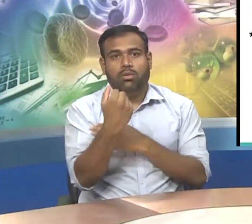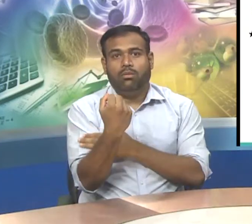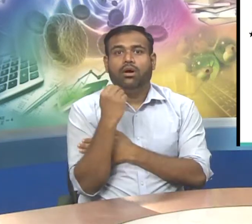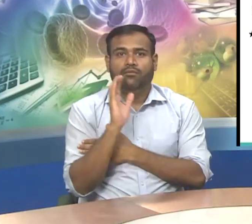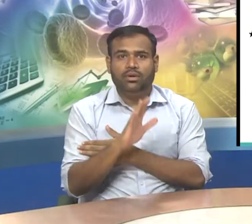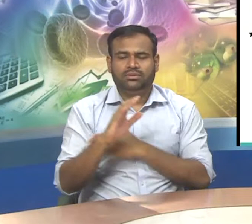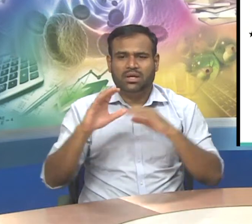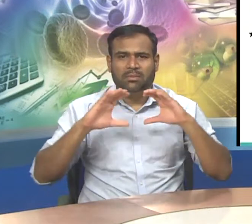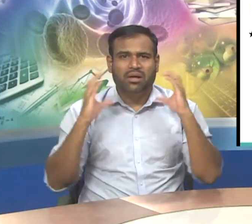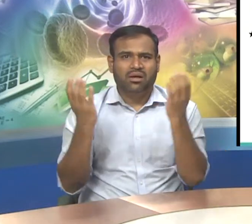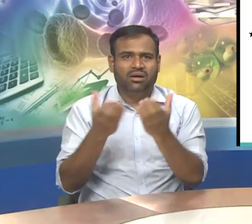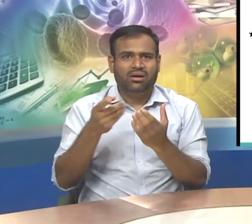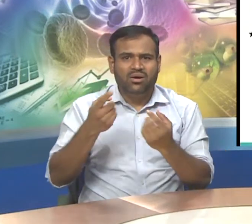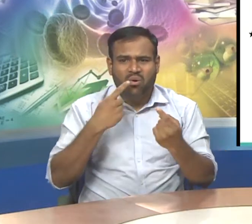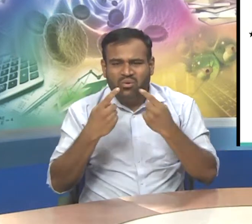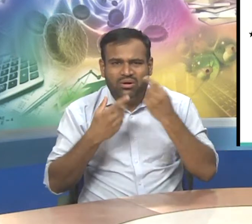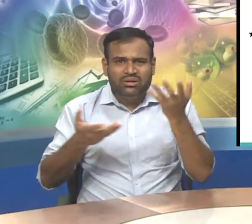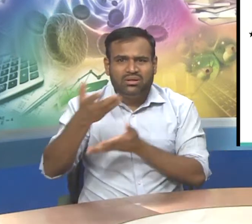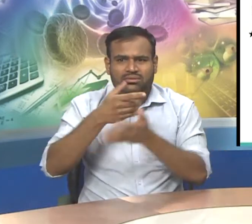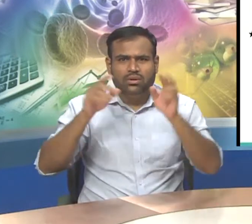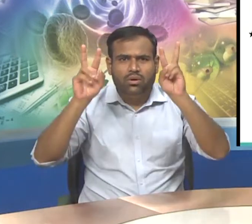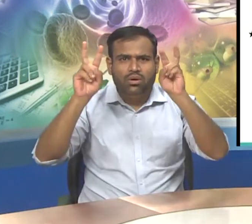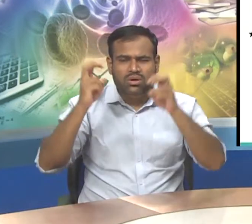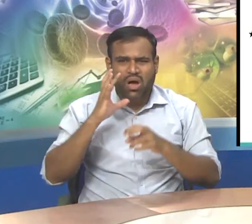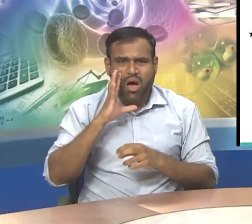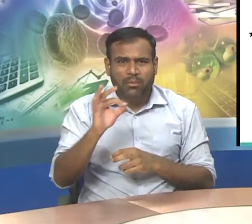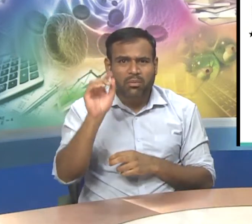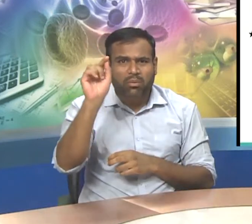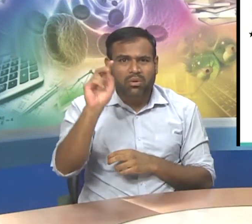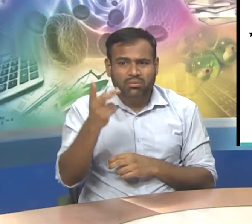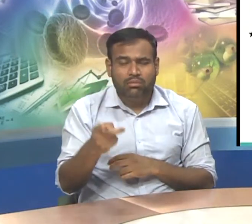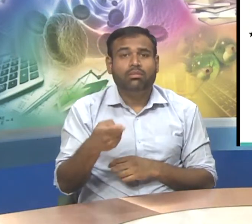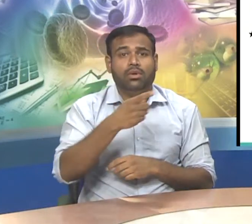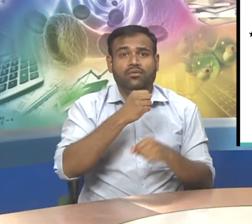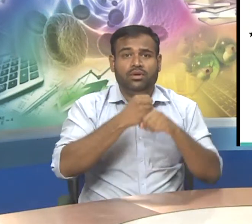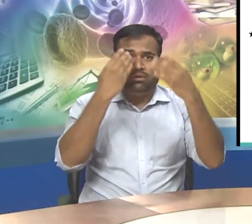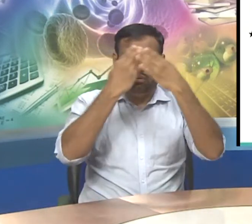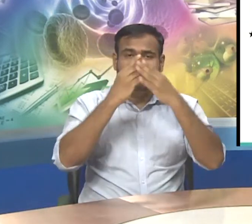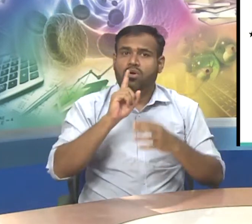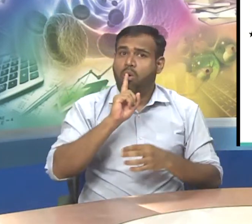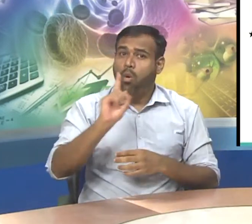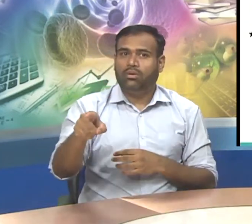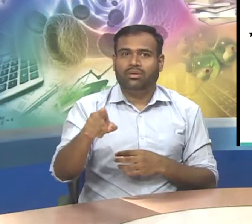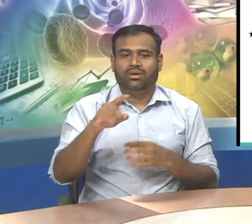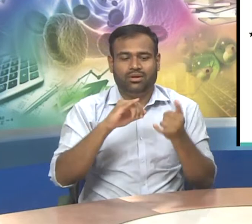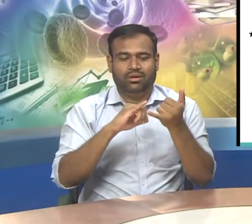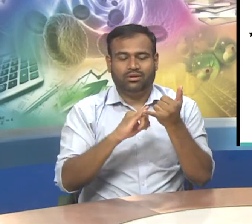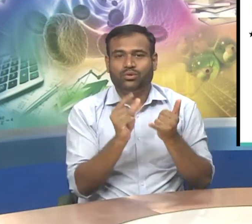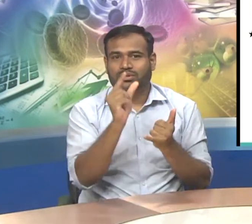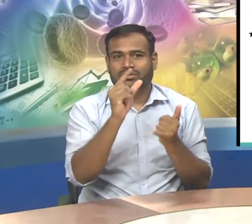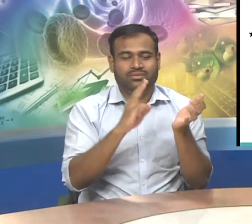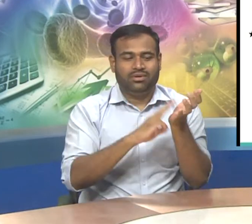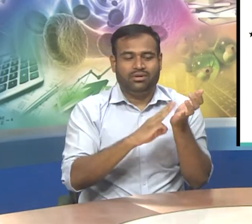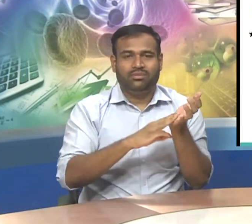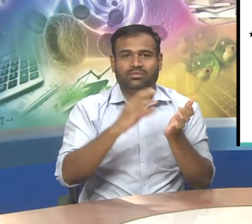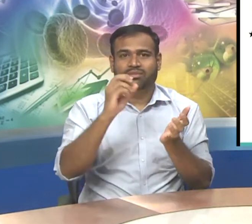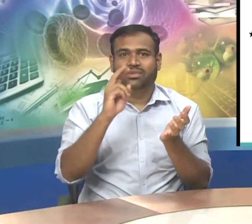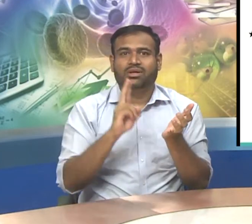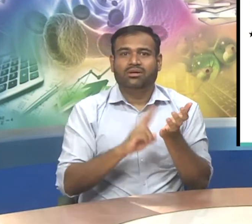The governor has the power to summon and prorogue the state legislature, dissolve the state assembly, state